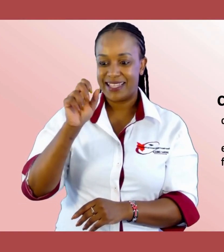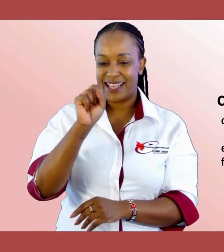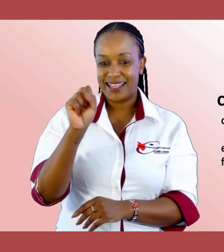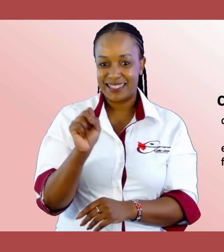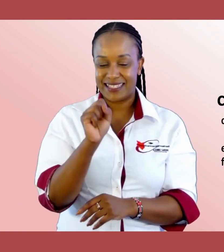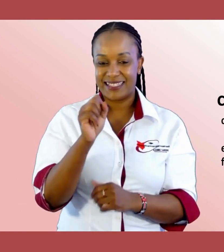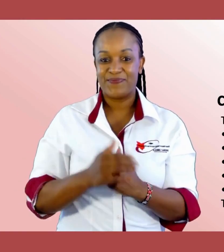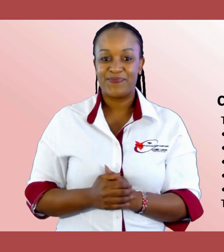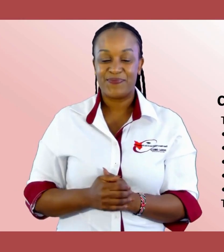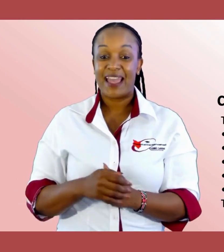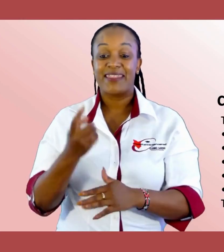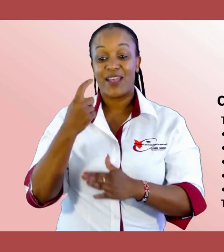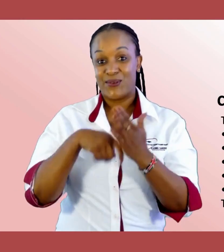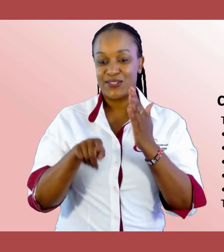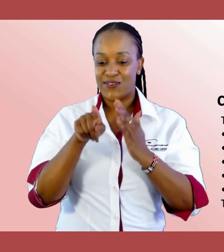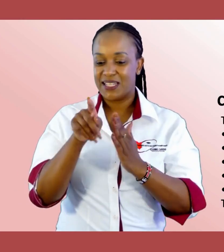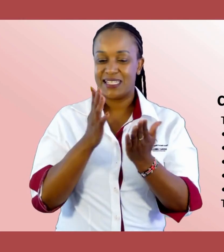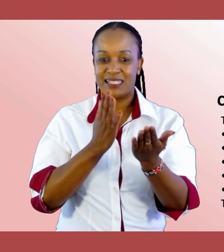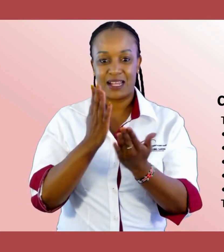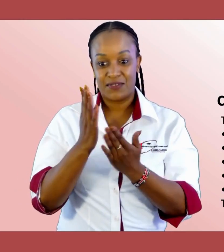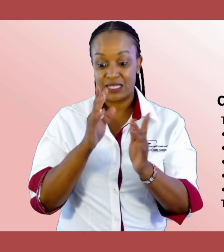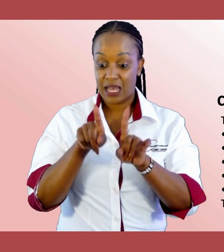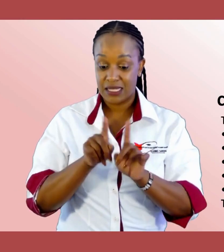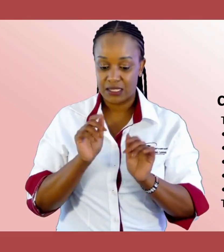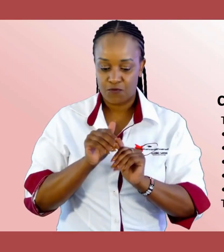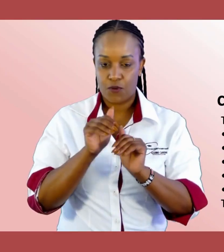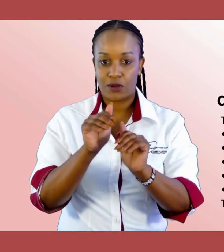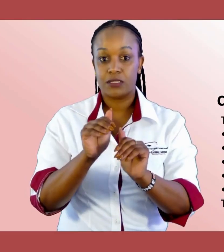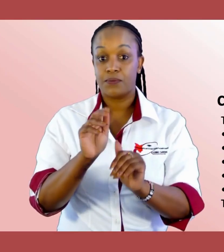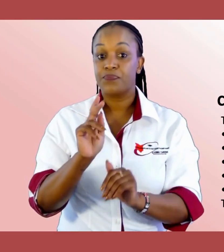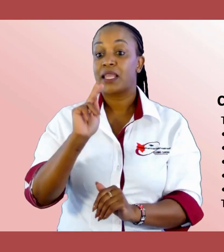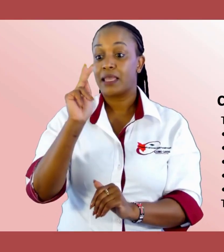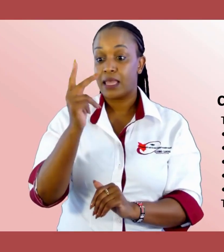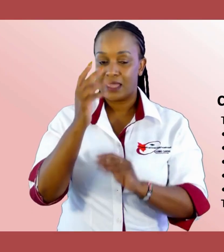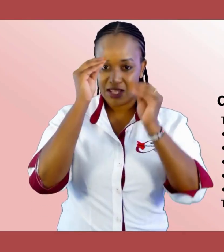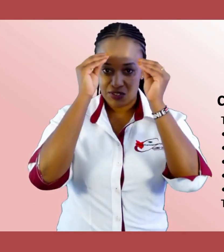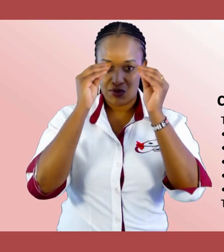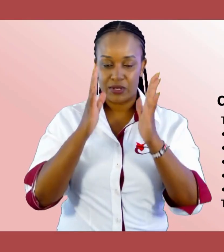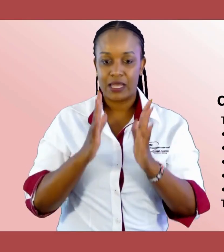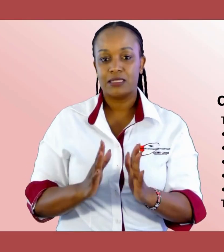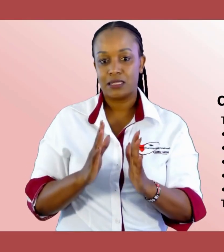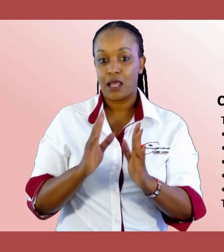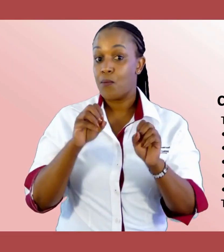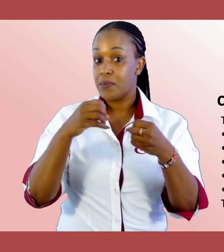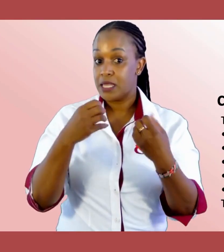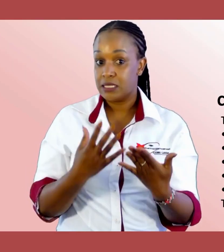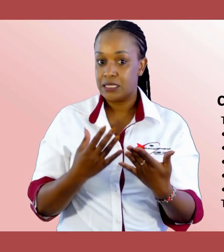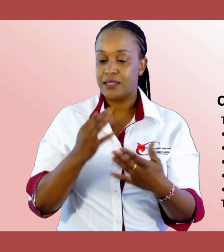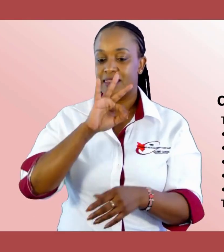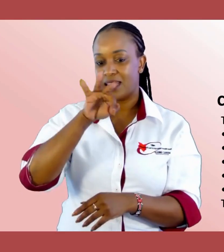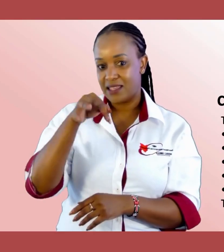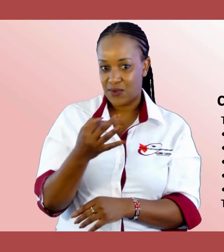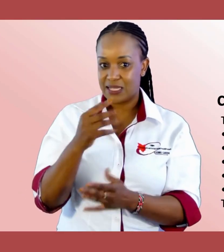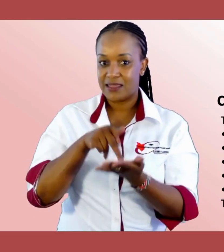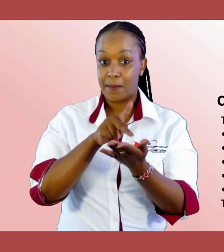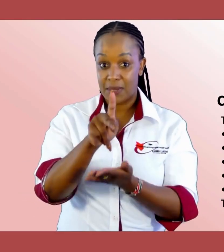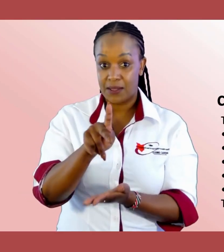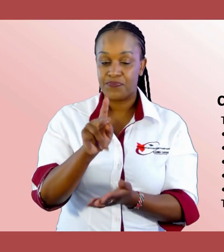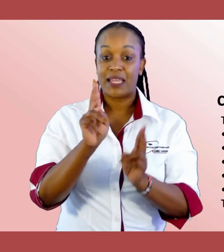Kuccps. The cost of the service is as follows. Kenyan students, Kenya shillings